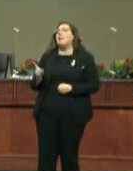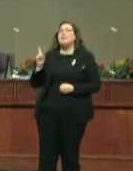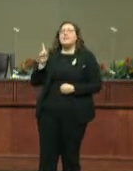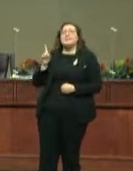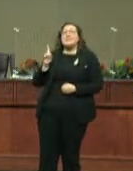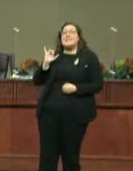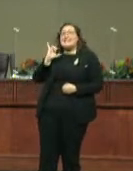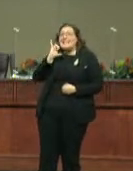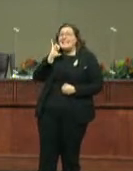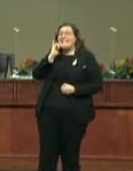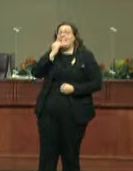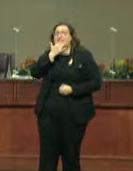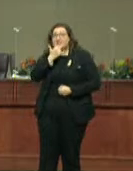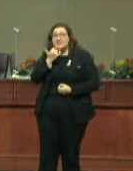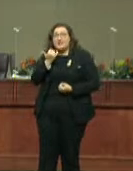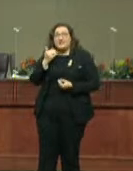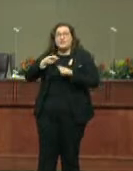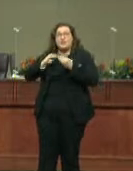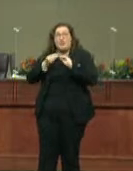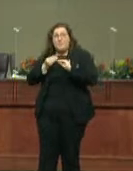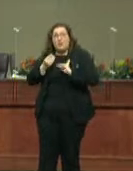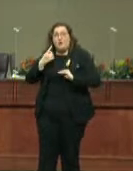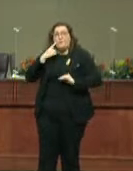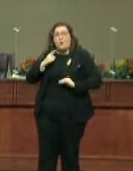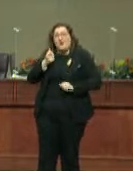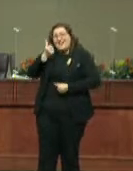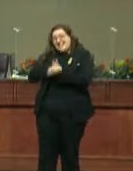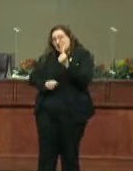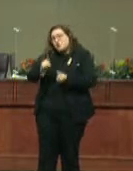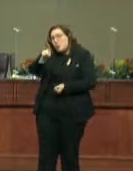100,000 per week of the infection. These are the